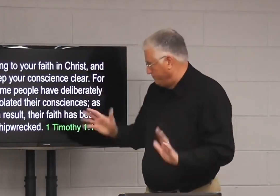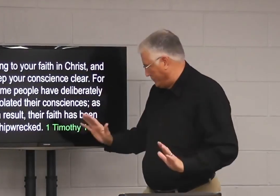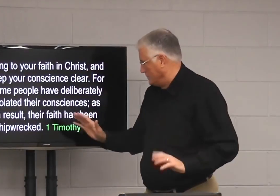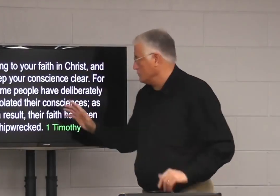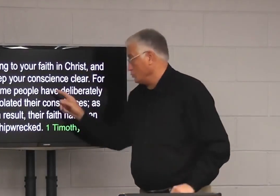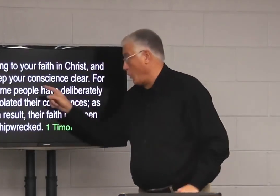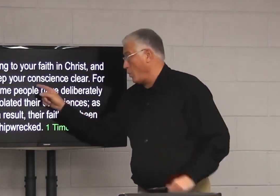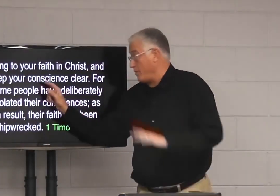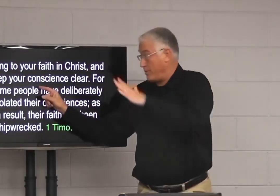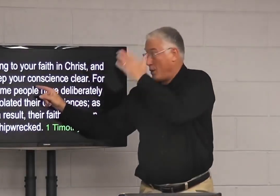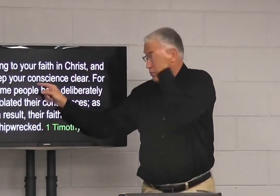only one.